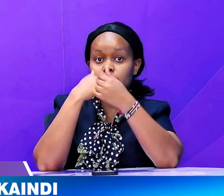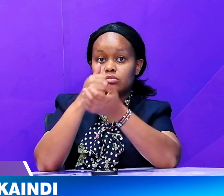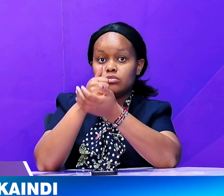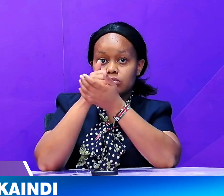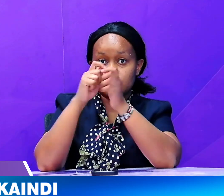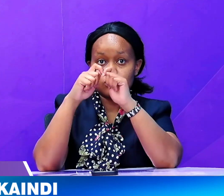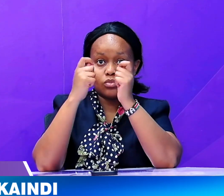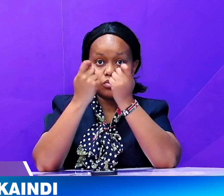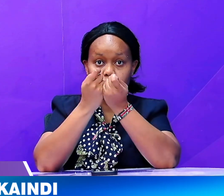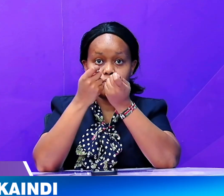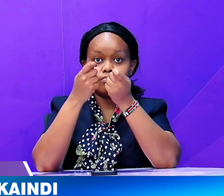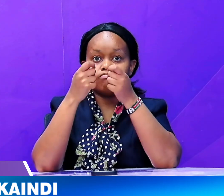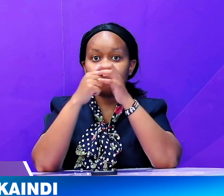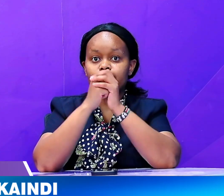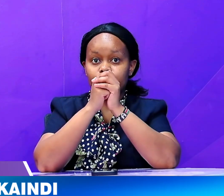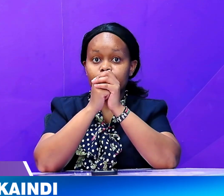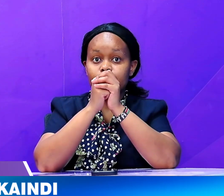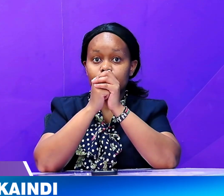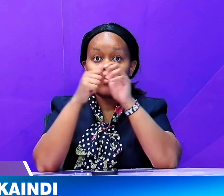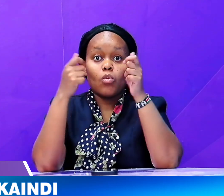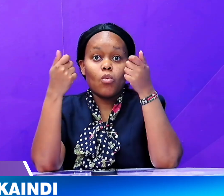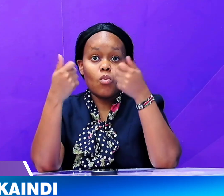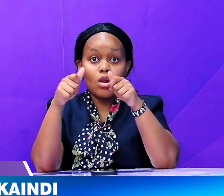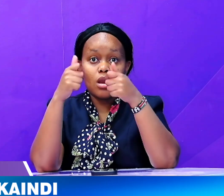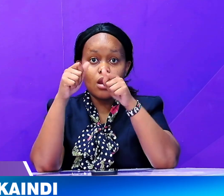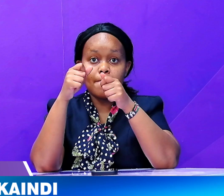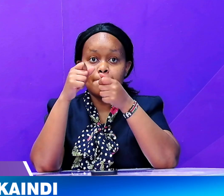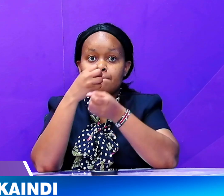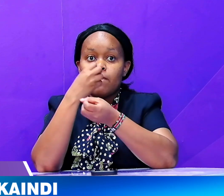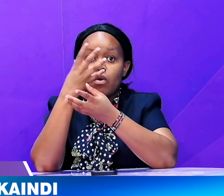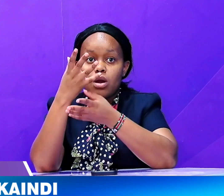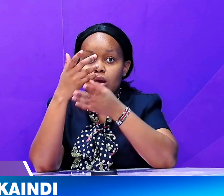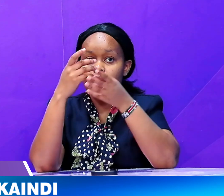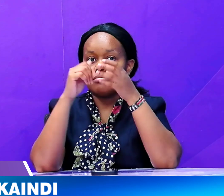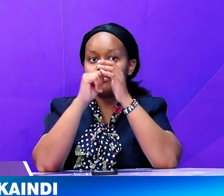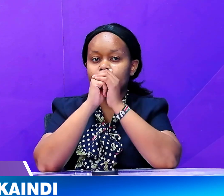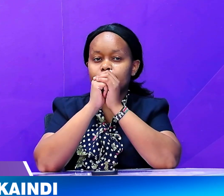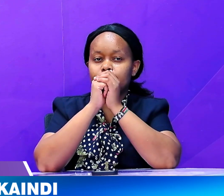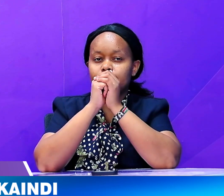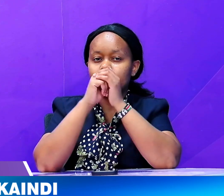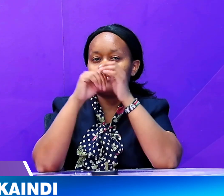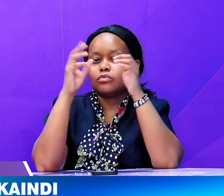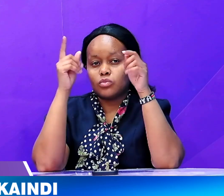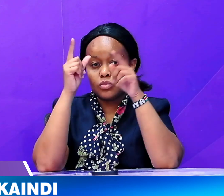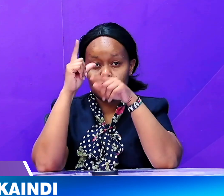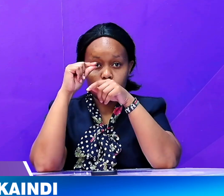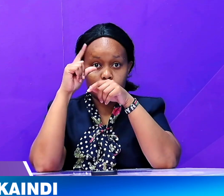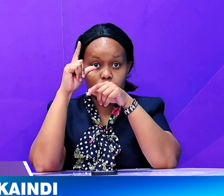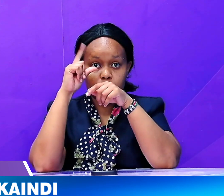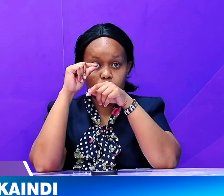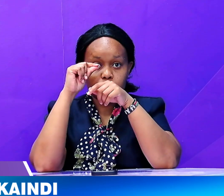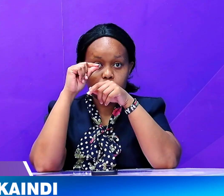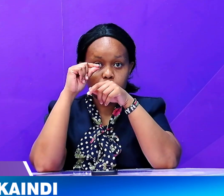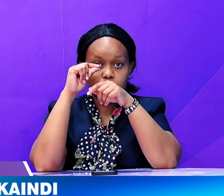The Ministry of Health has deployed a team of medical experts to Mombasa to investigate a string